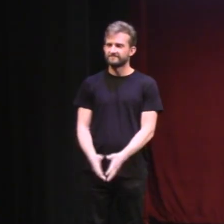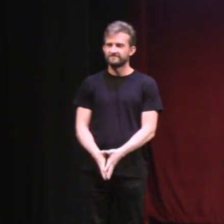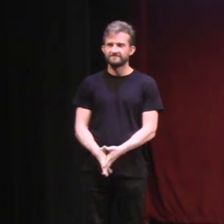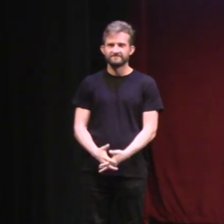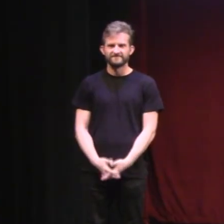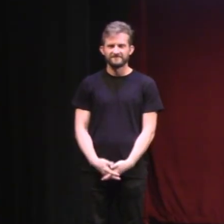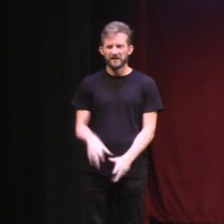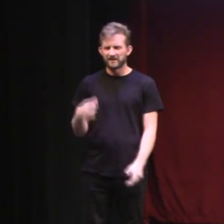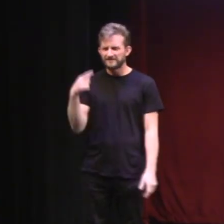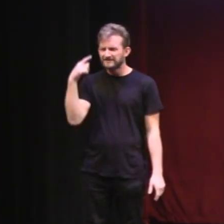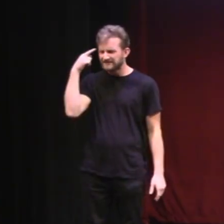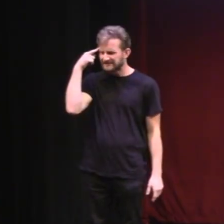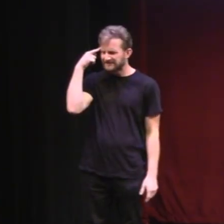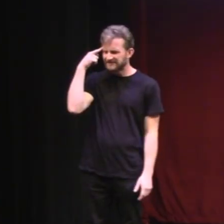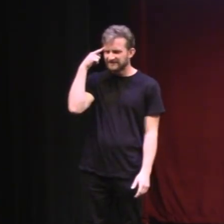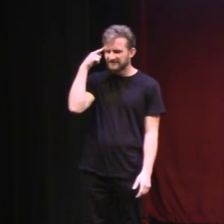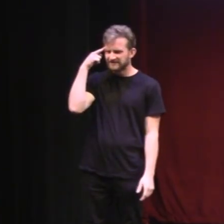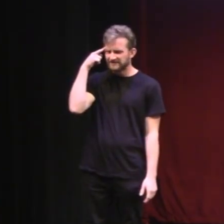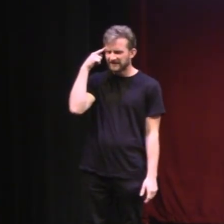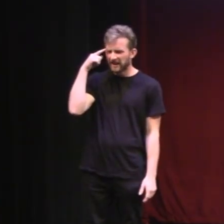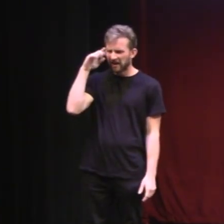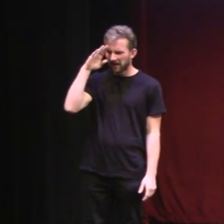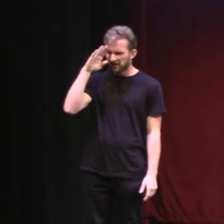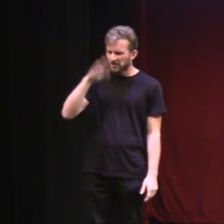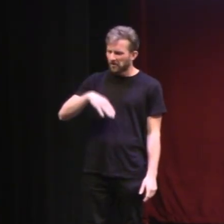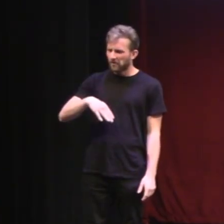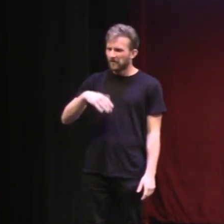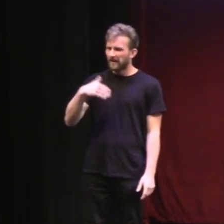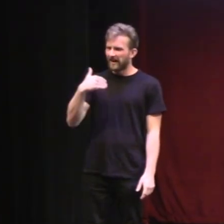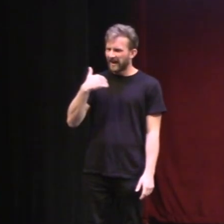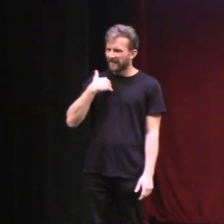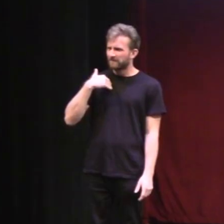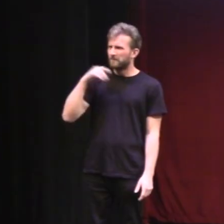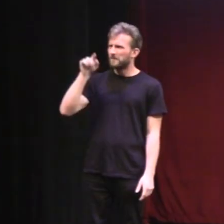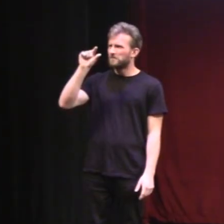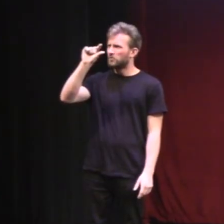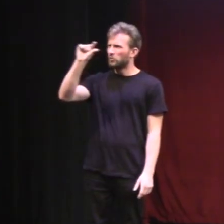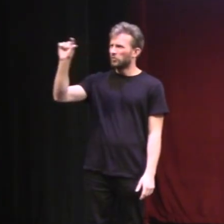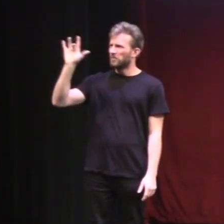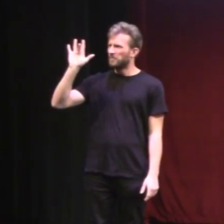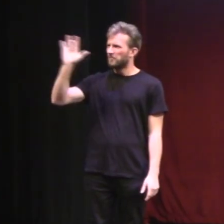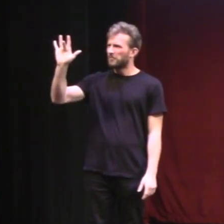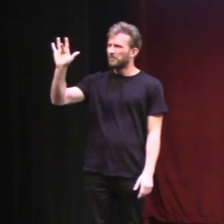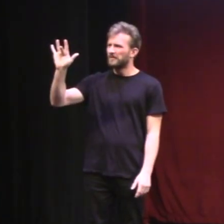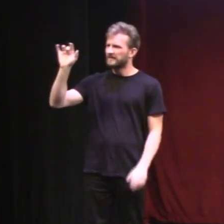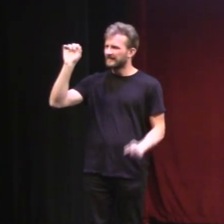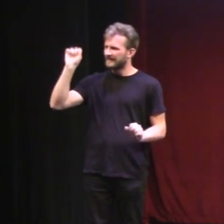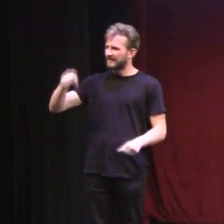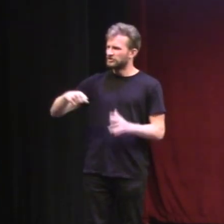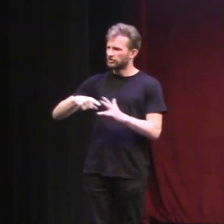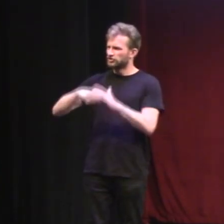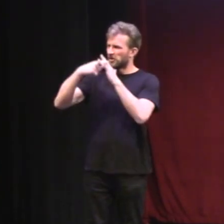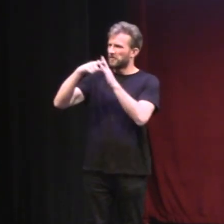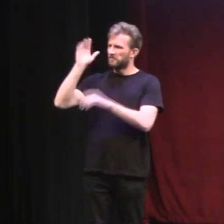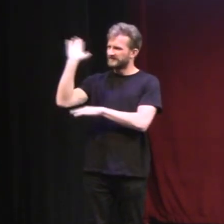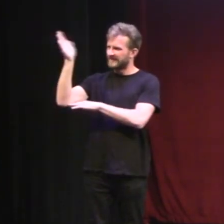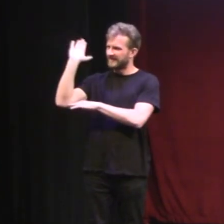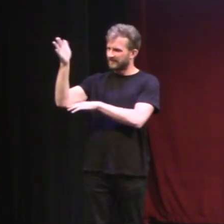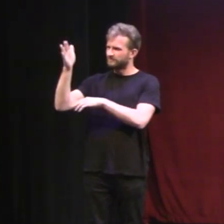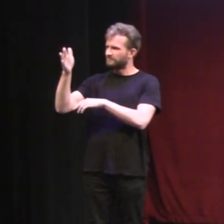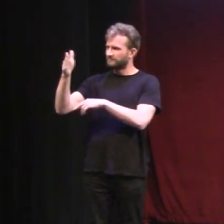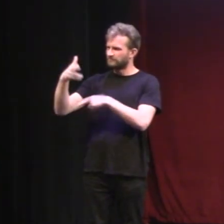I know that there's a present from current slide button, but I'm incompetent, so we're just going to do this